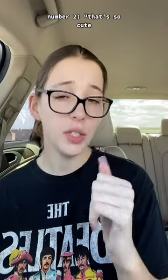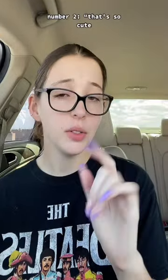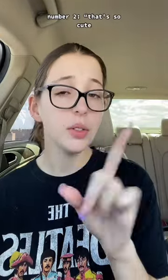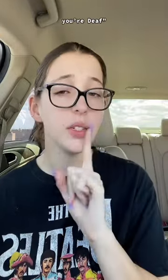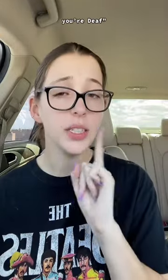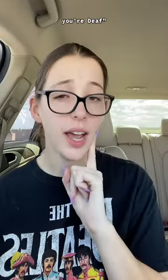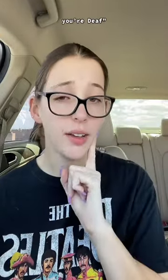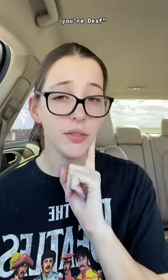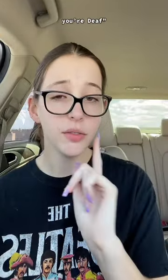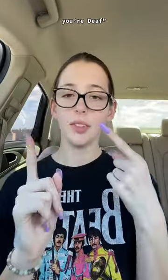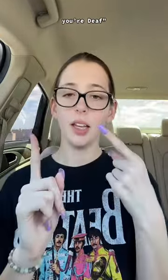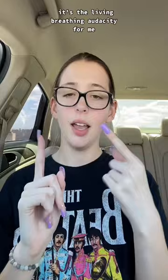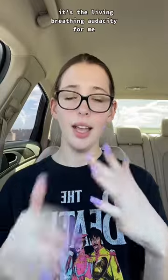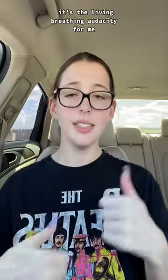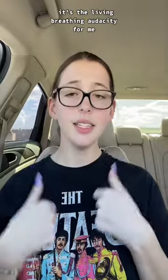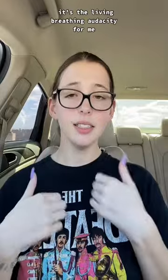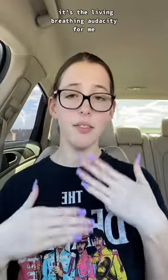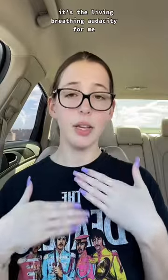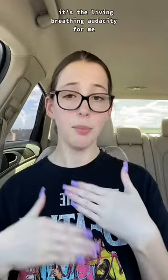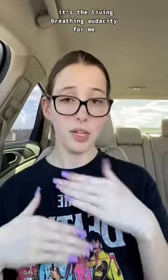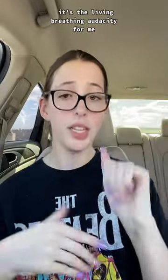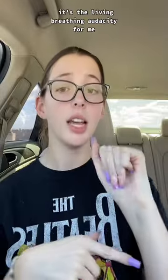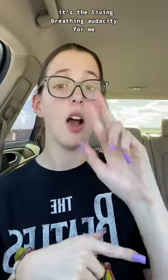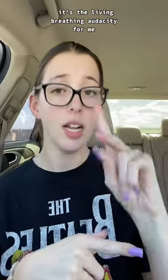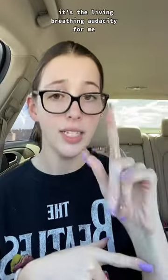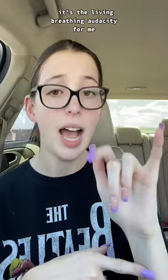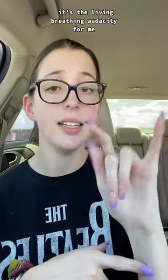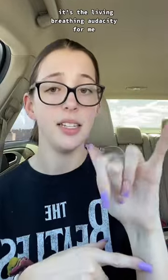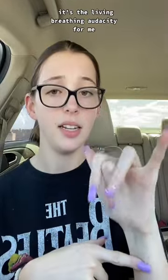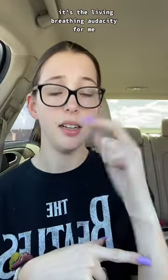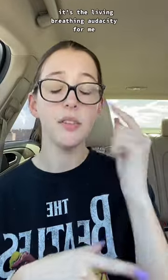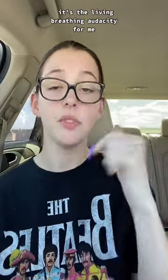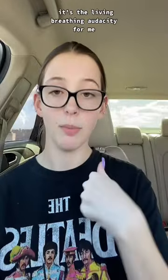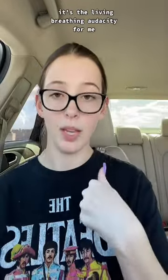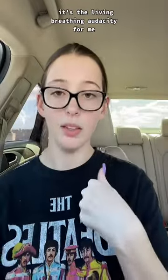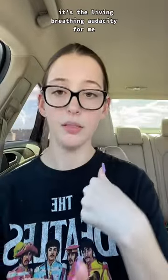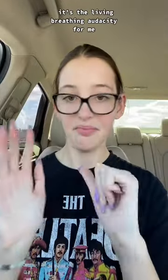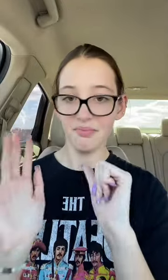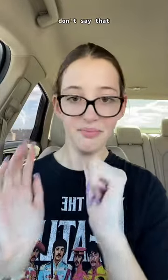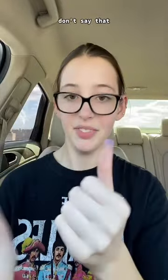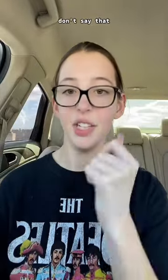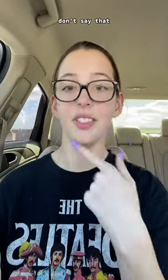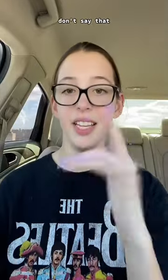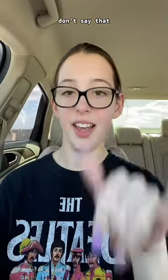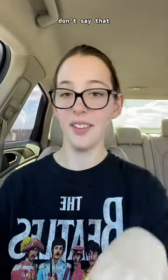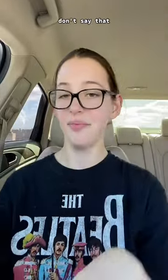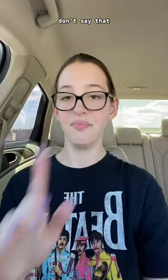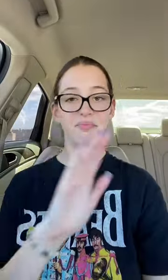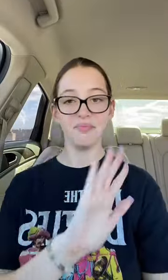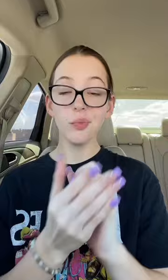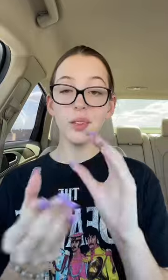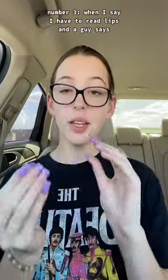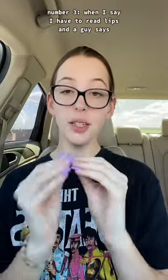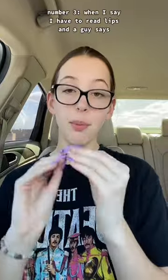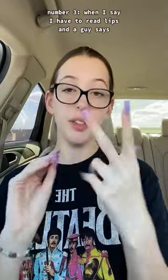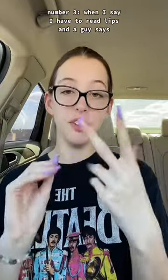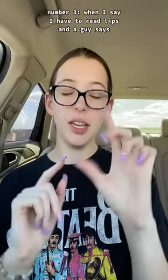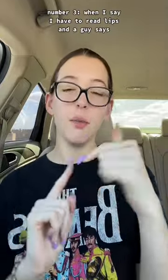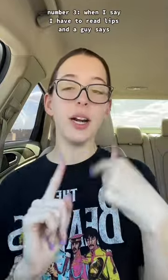cute you're deaf. It's the living, breathing audacity for me. Don't say that. Number three, when I